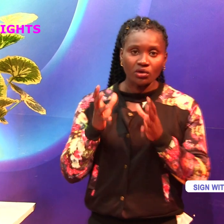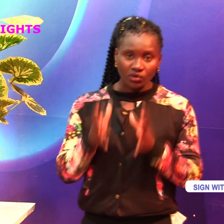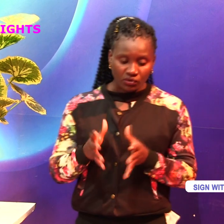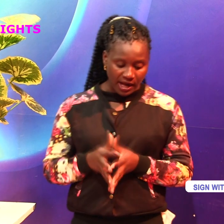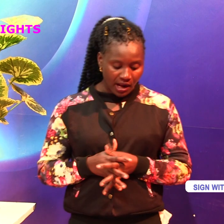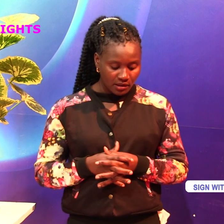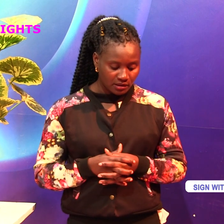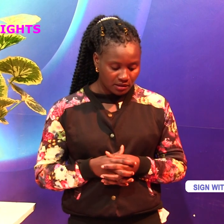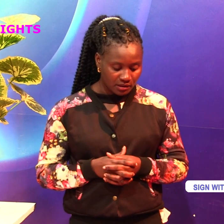cruel,